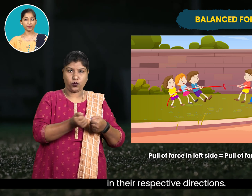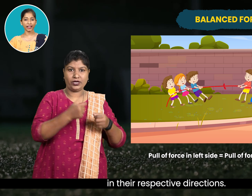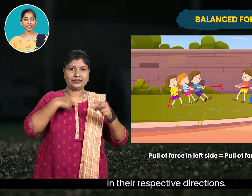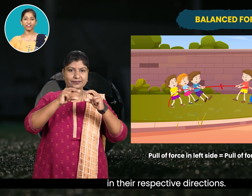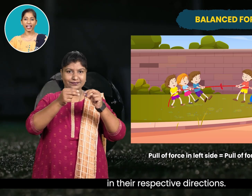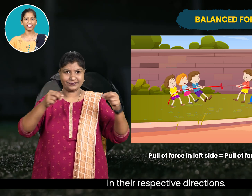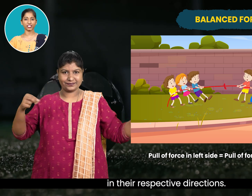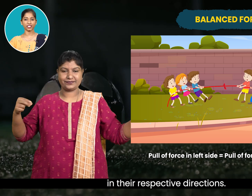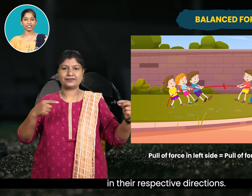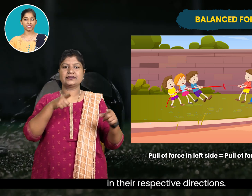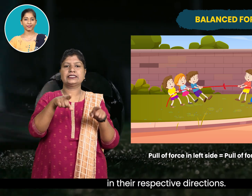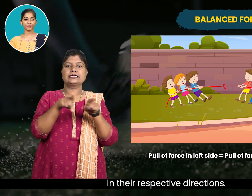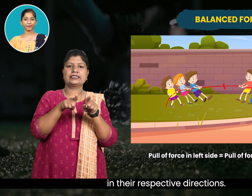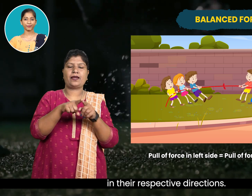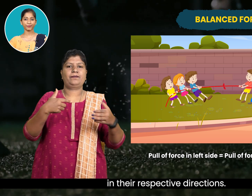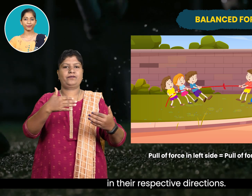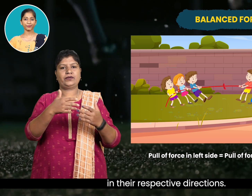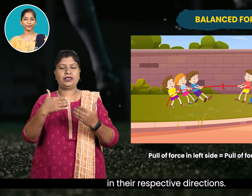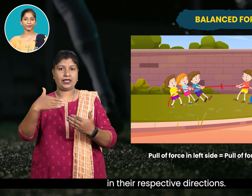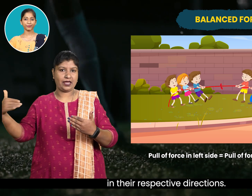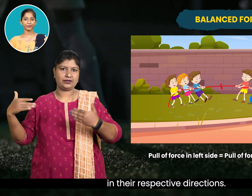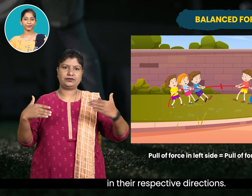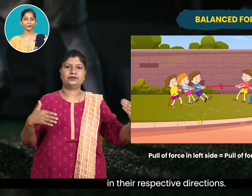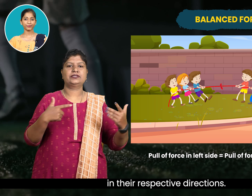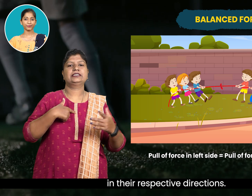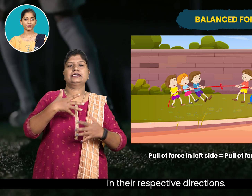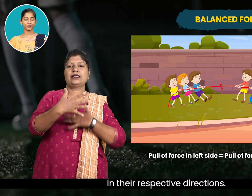their respective directions.